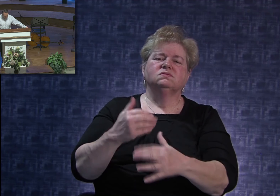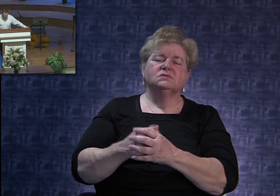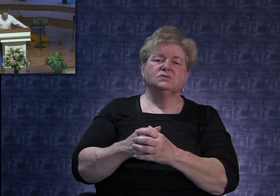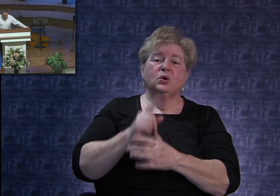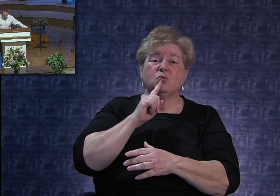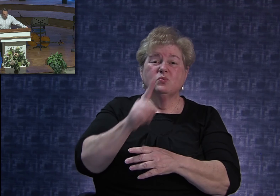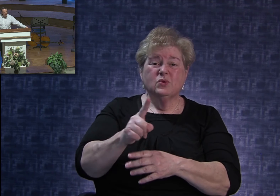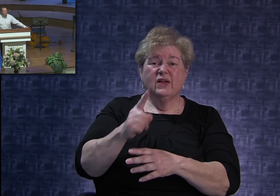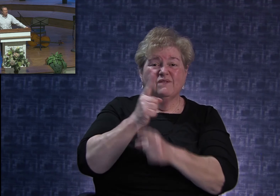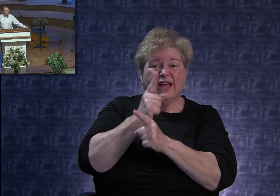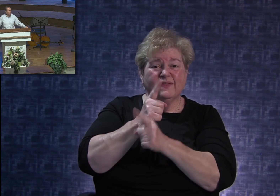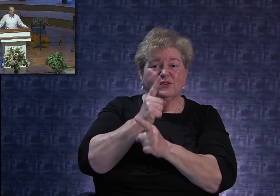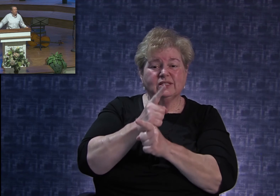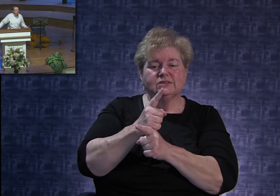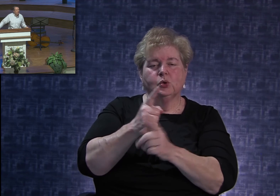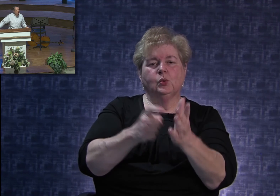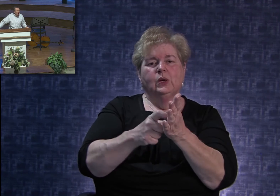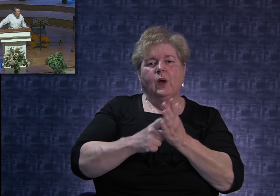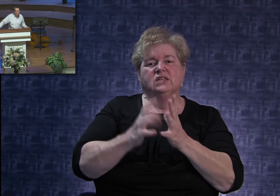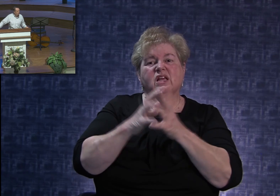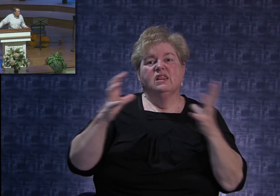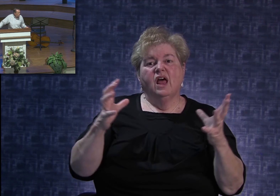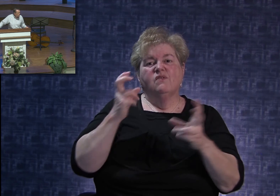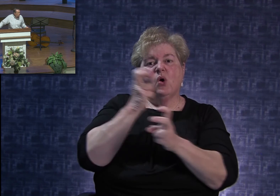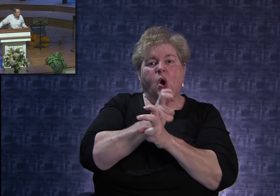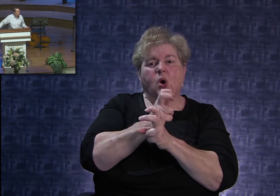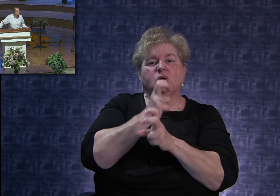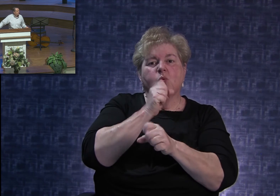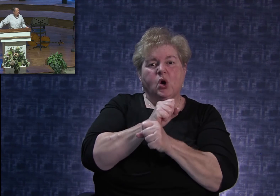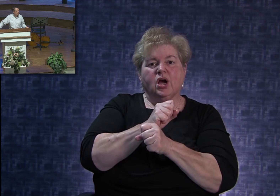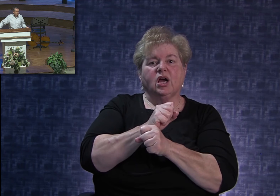Genuine faithfulness requires a lot of hard work,